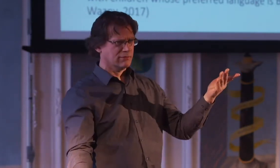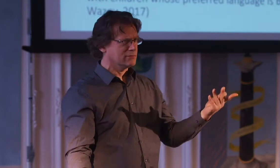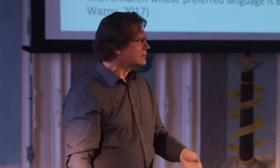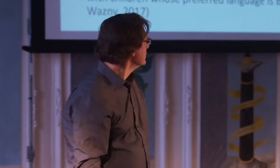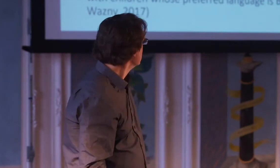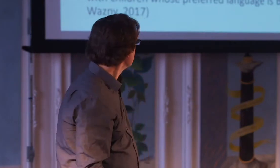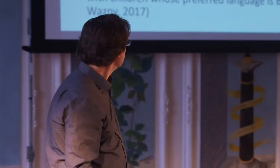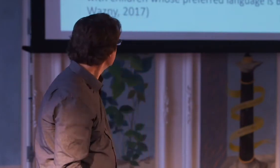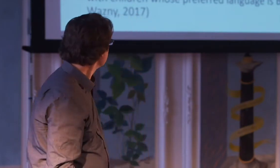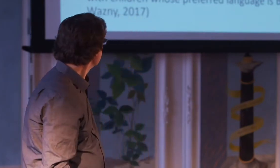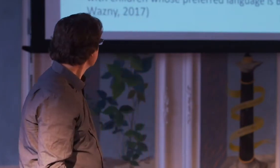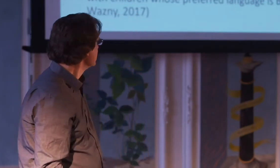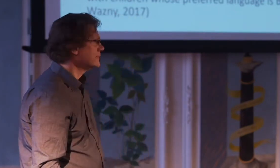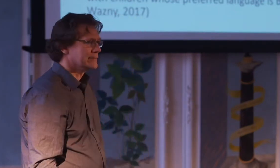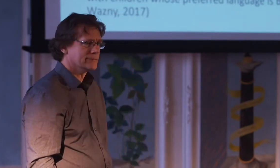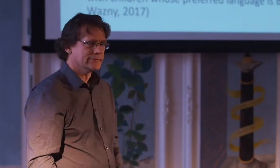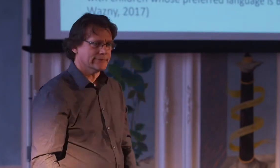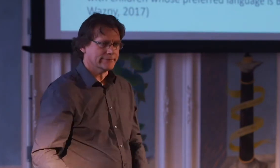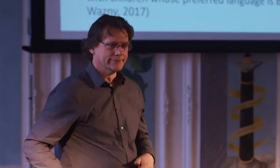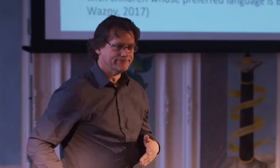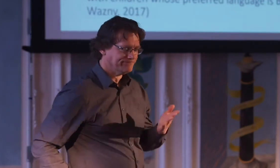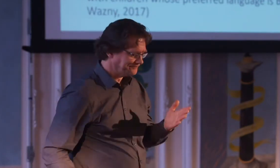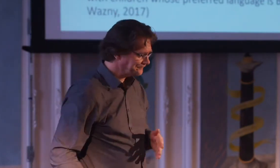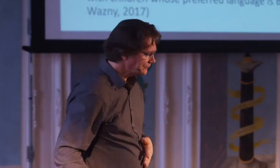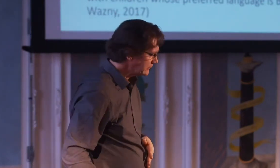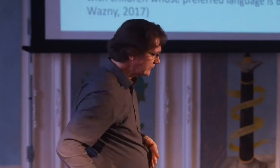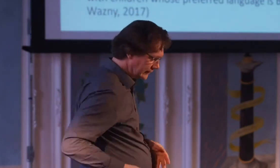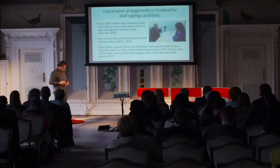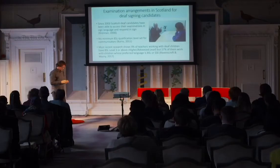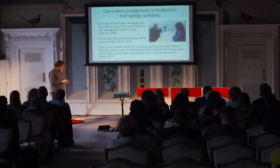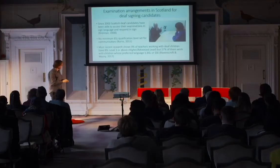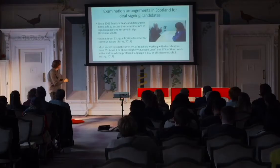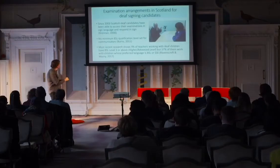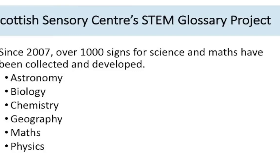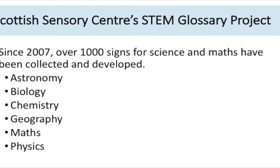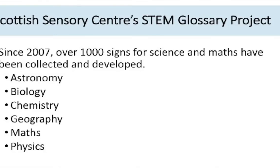information through sign, but there's only 9% of teachers that are qualified to a level that allows them to do that.